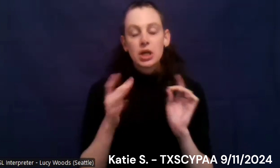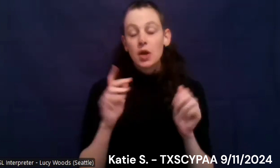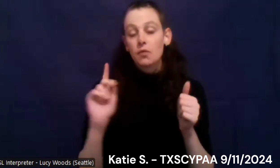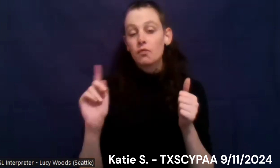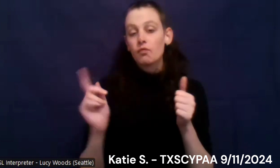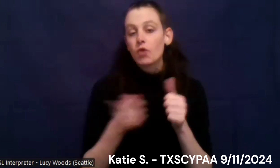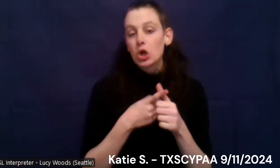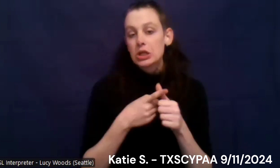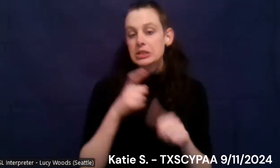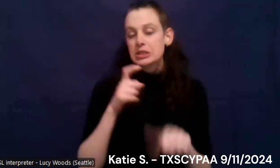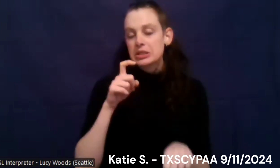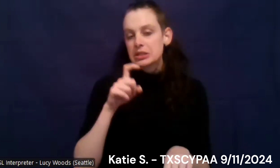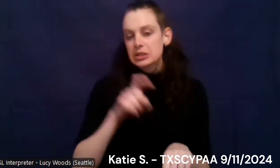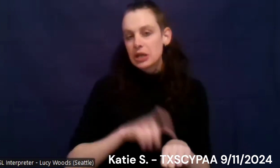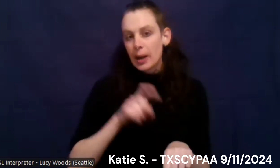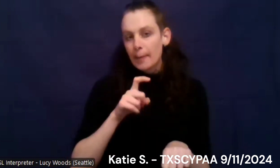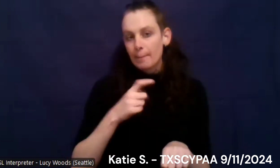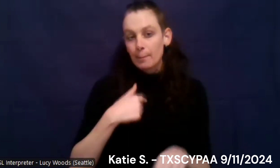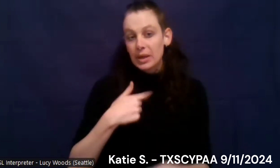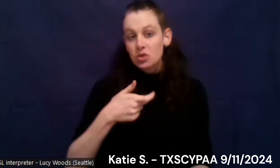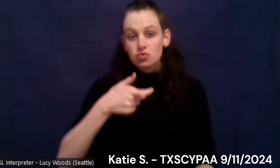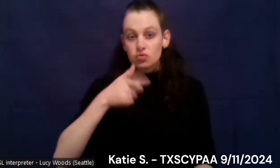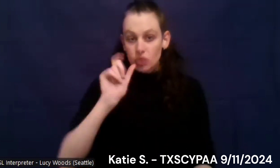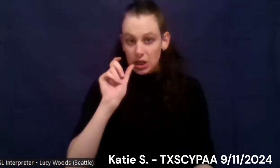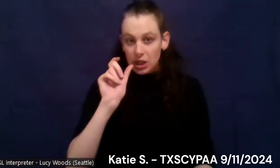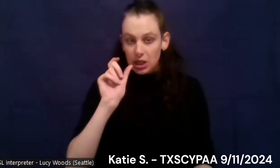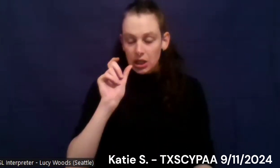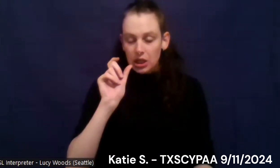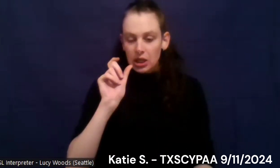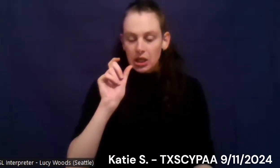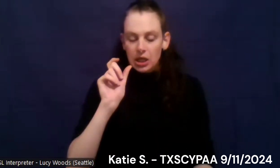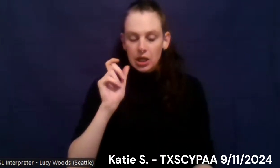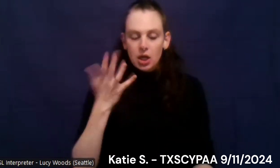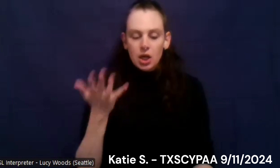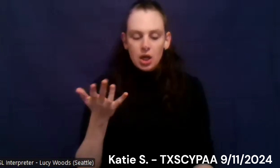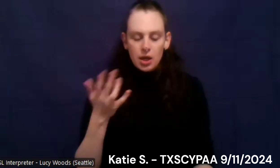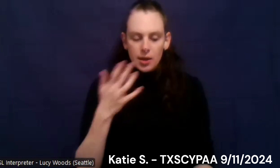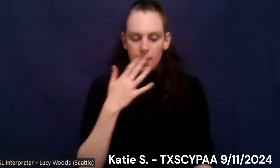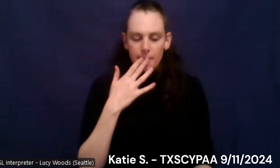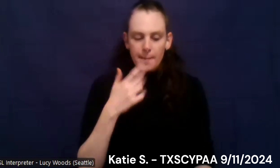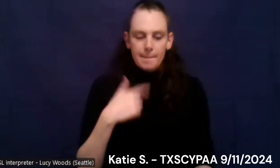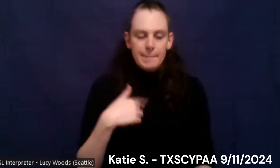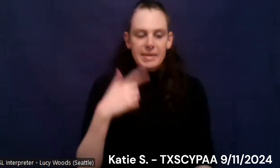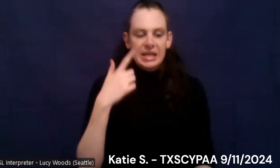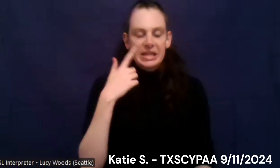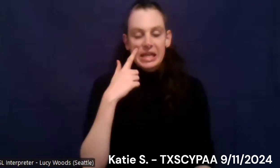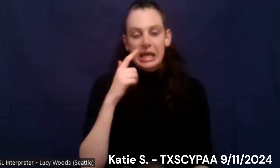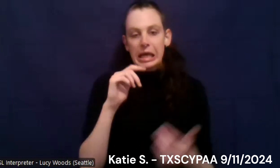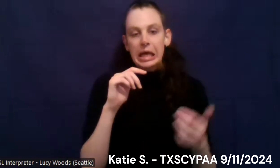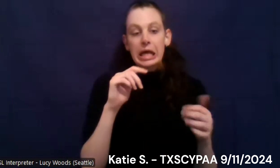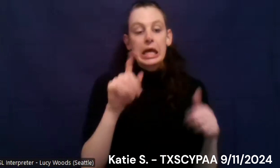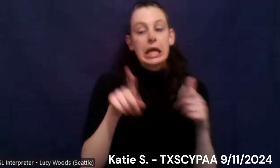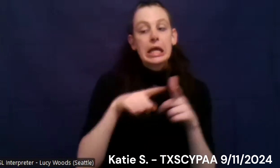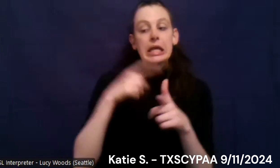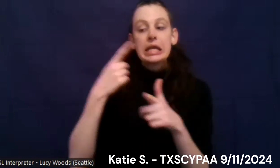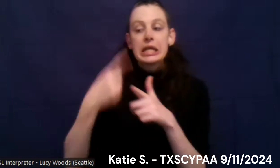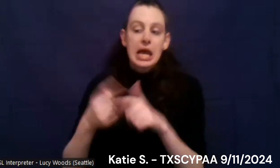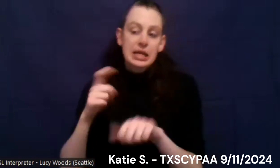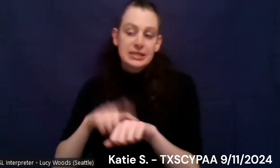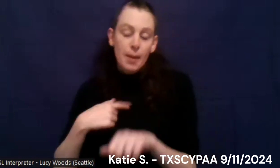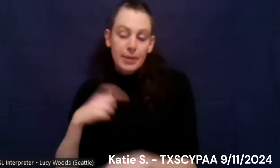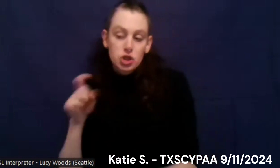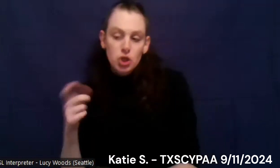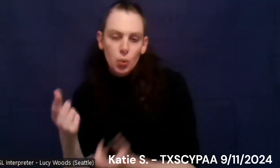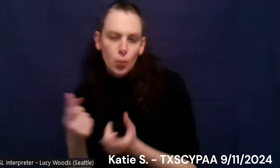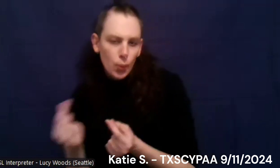time drinking gave me basically a blueprint of what I should do the next time. And I'm eternally grateful